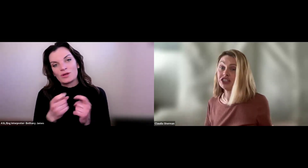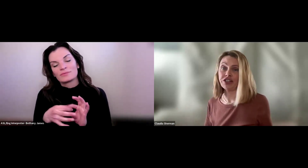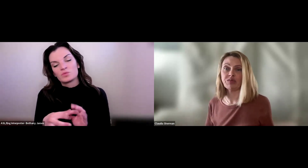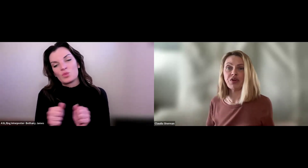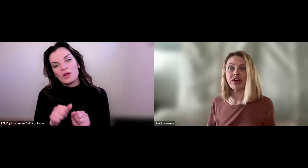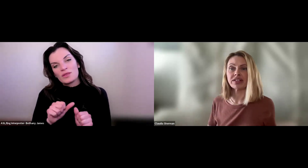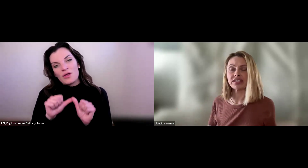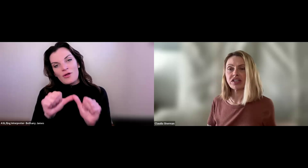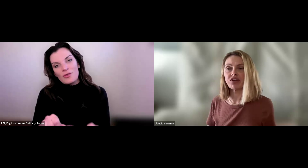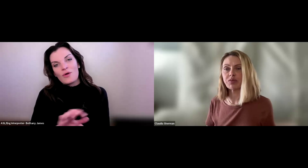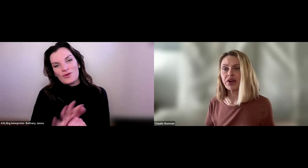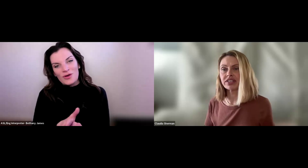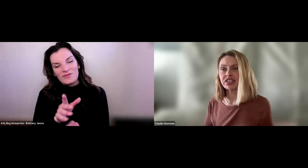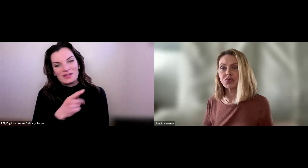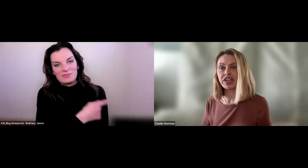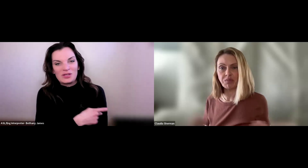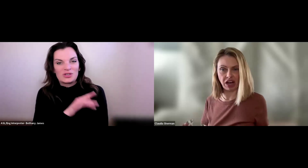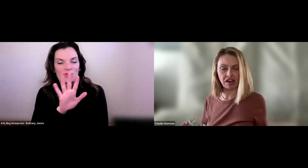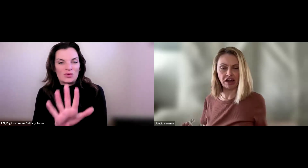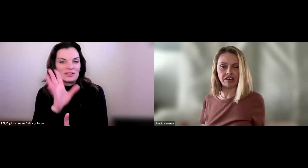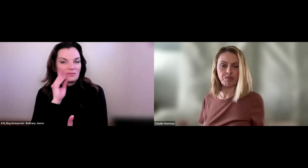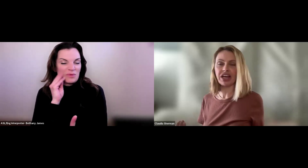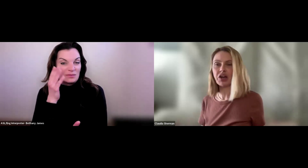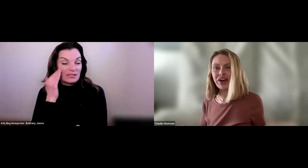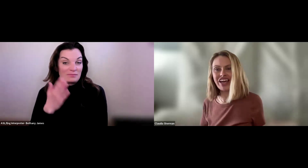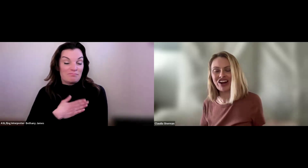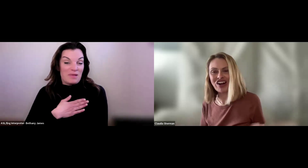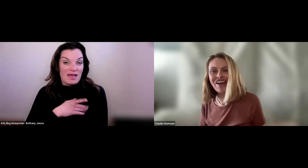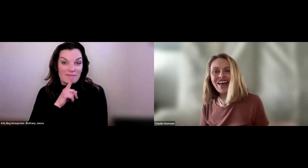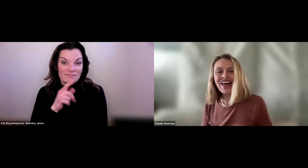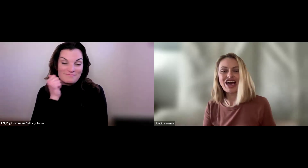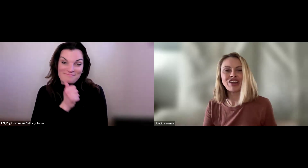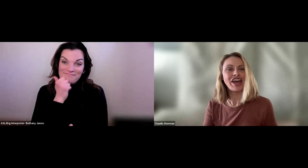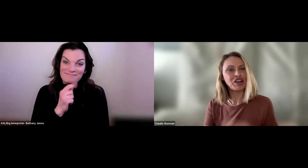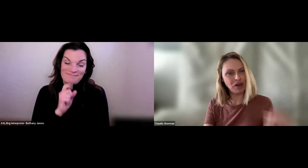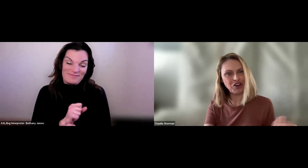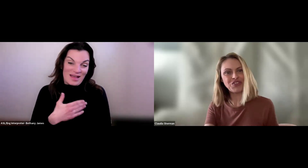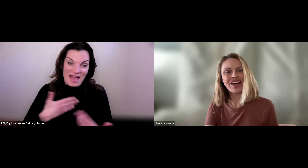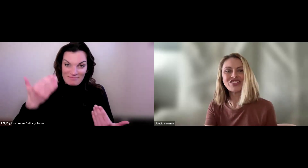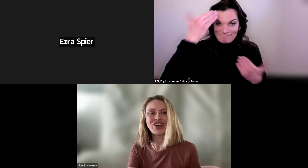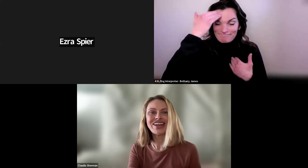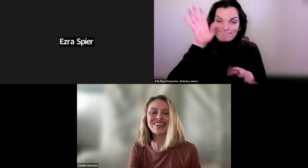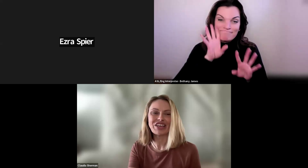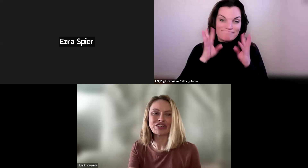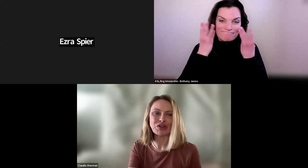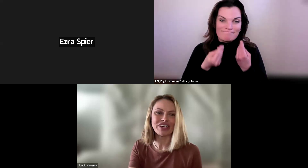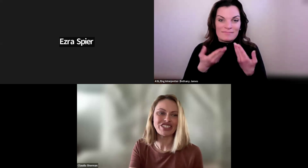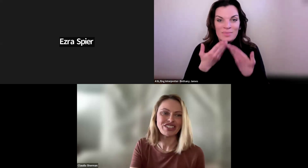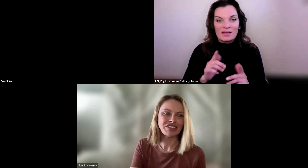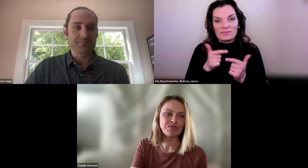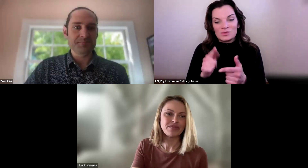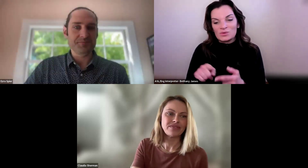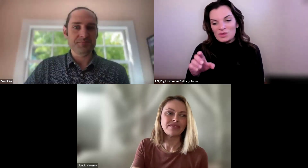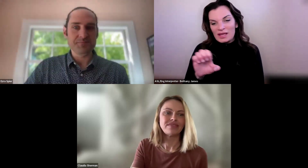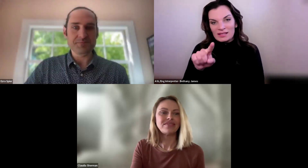COVID patient experience, because lived experience is really my bailiwick here, and hand it back over to Ezra. Thank you so